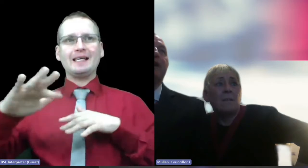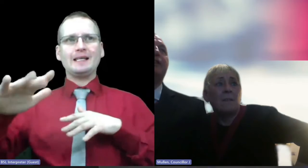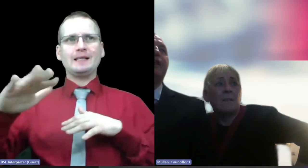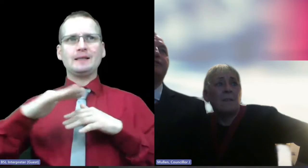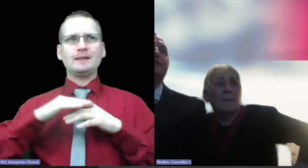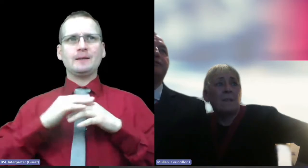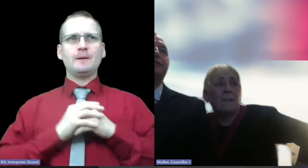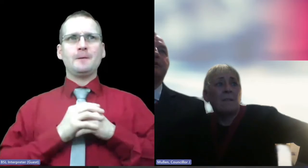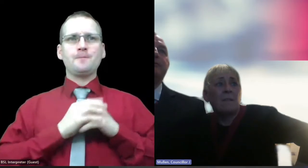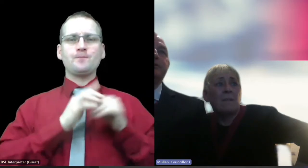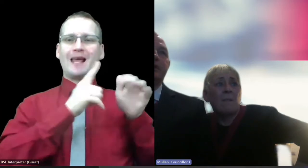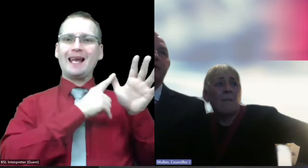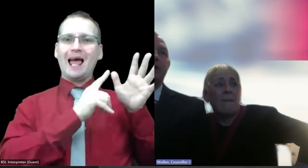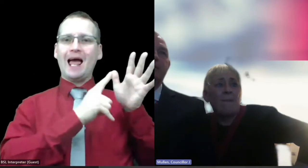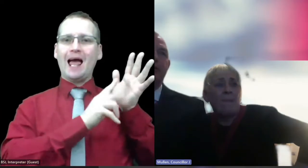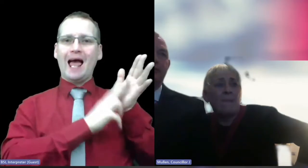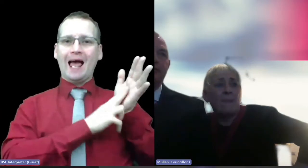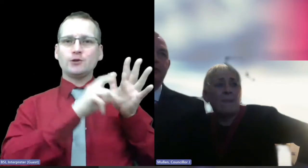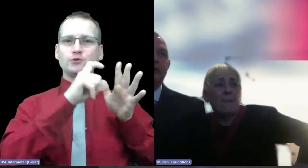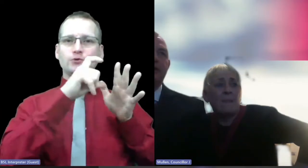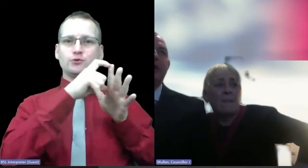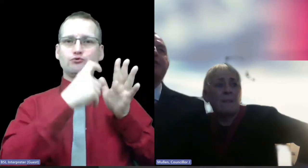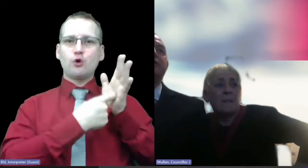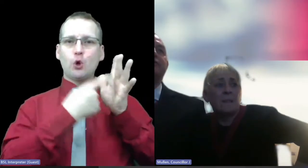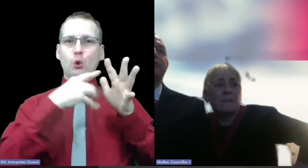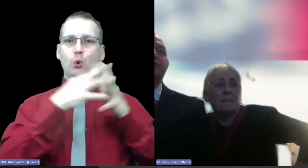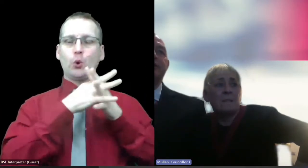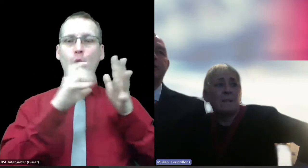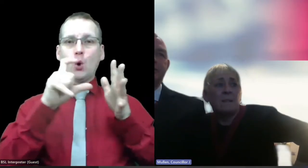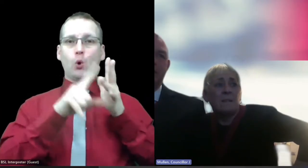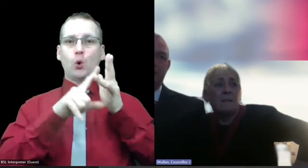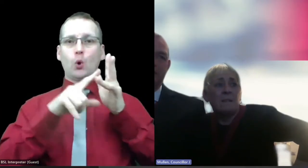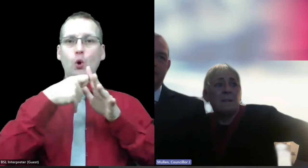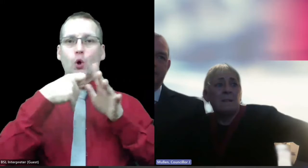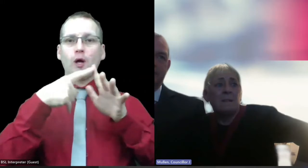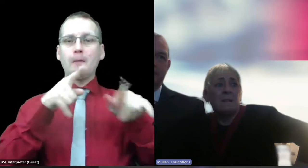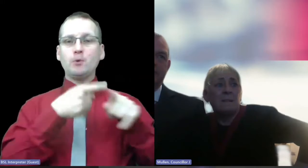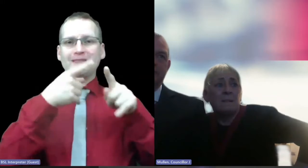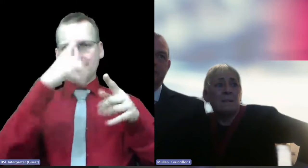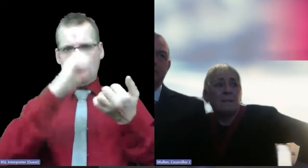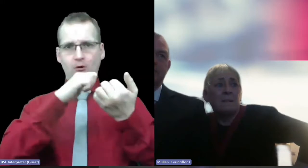the Andrew Cook Music Award and Memorial Fund, and the Salfordian Hotel.